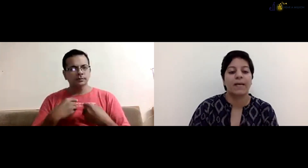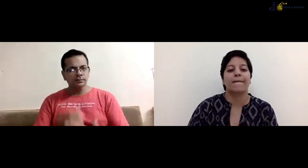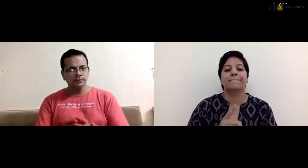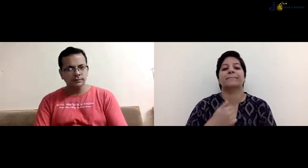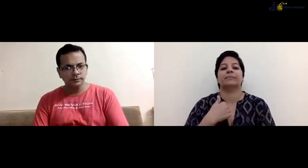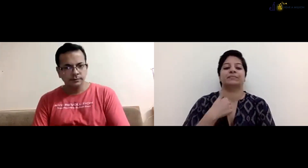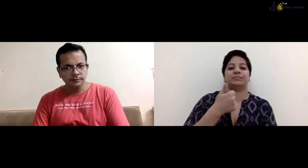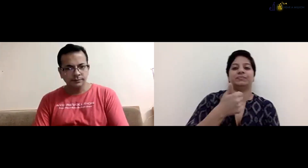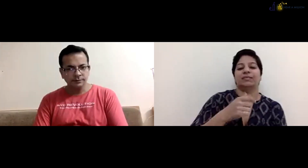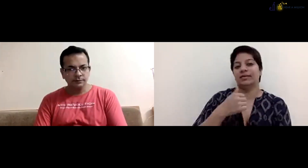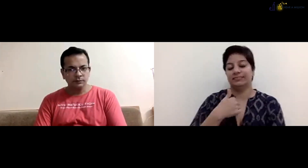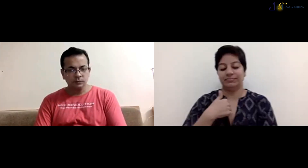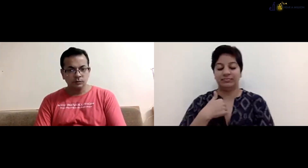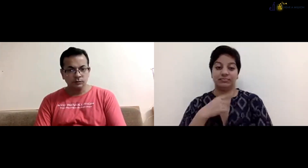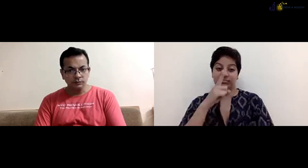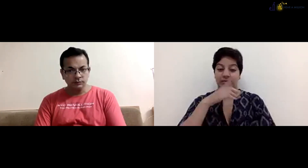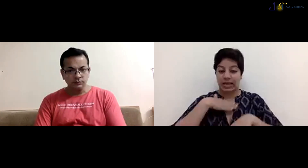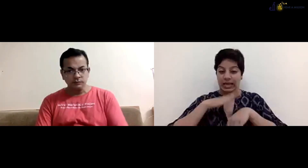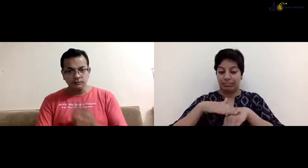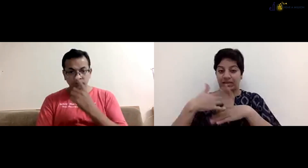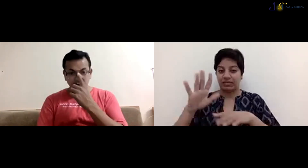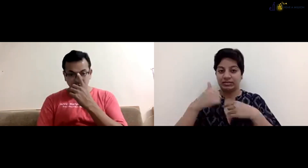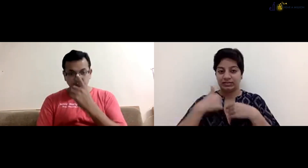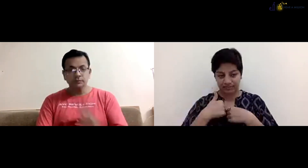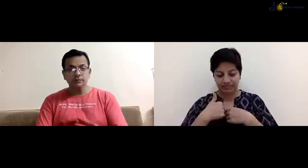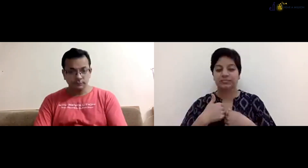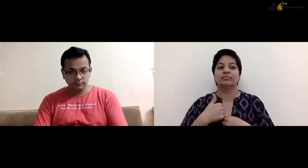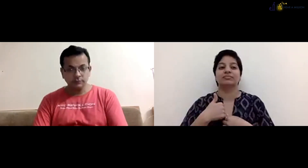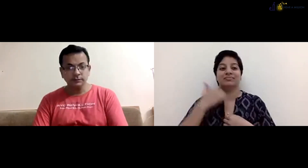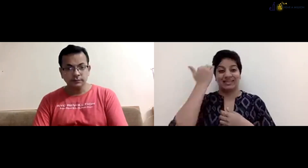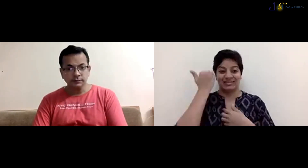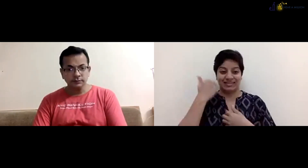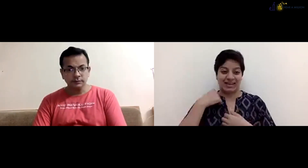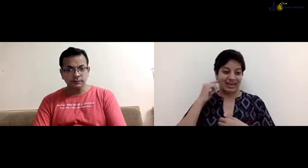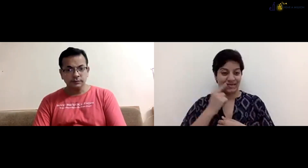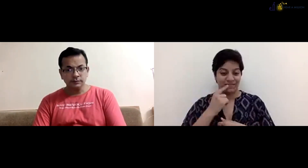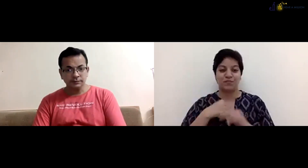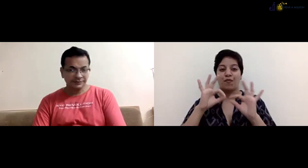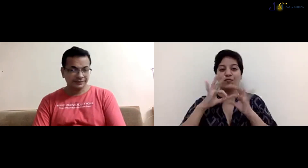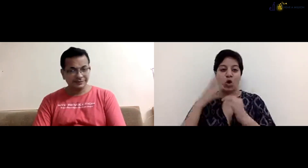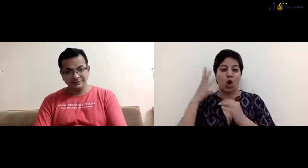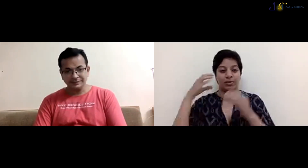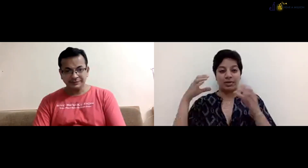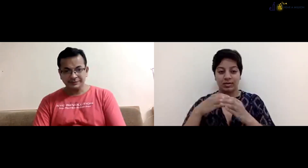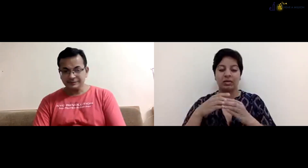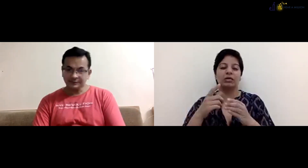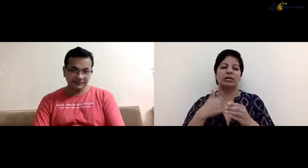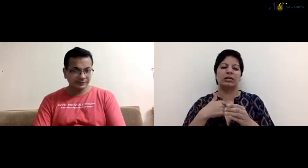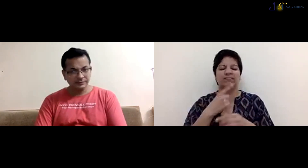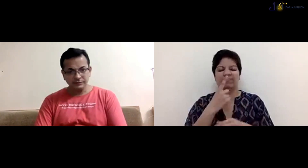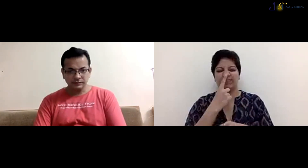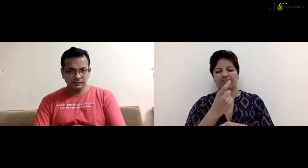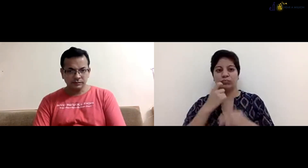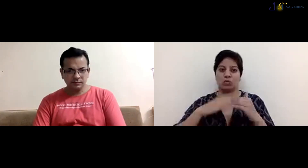So if you want to give any awareness about that. Yes, I have experience as I'm